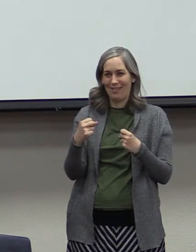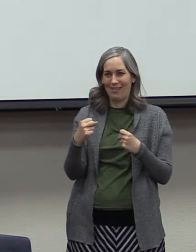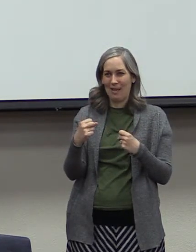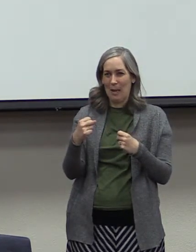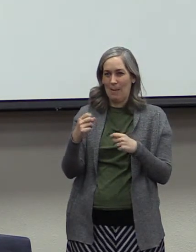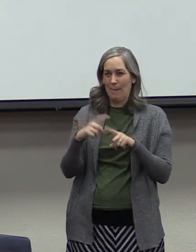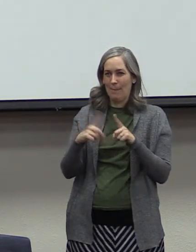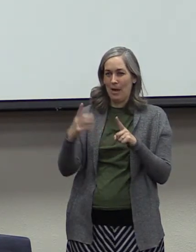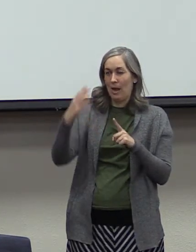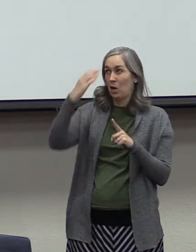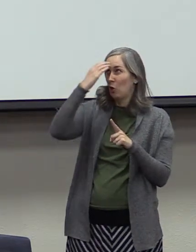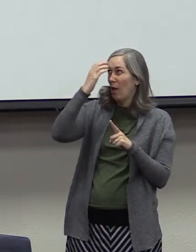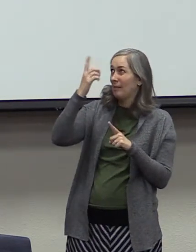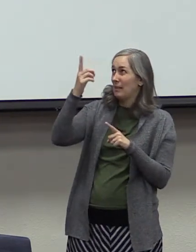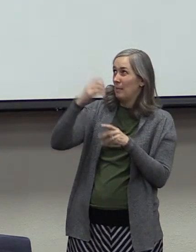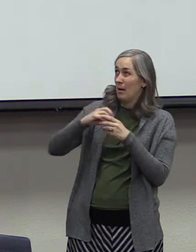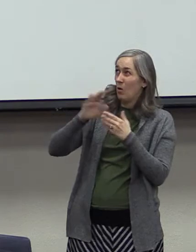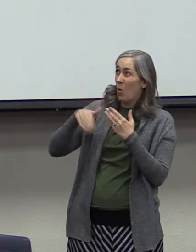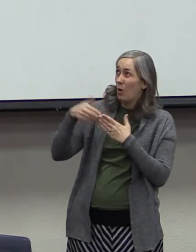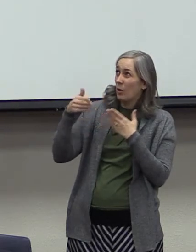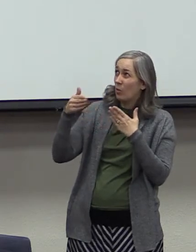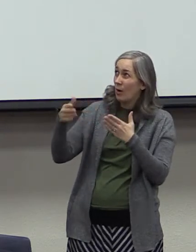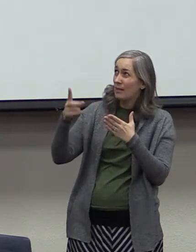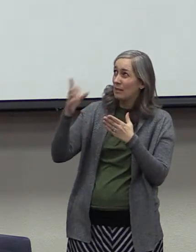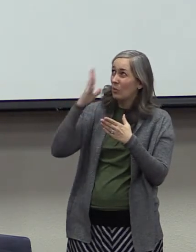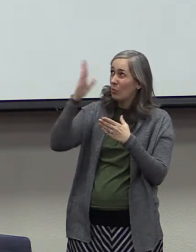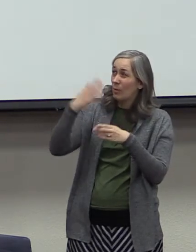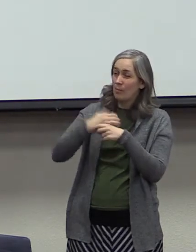path straight. Again, trust in the Lord with